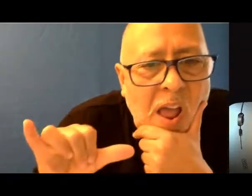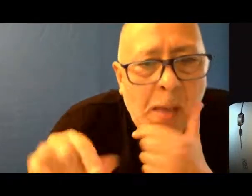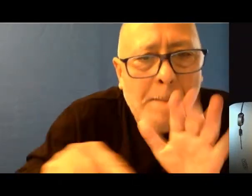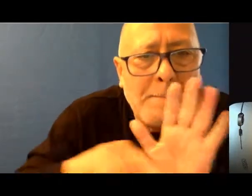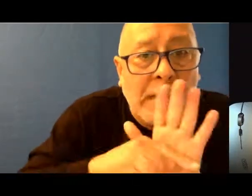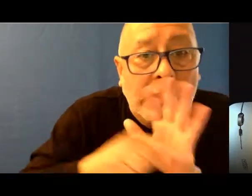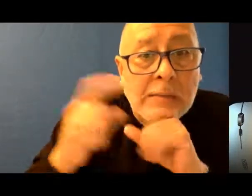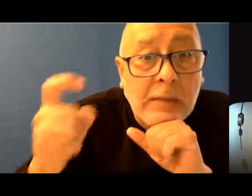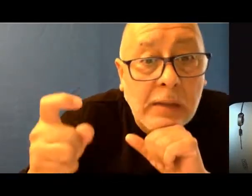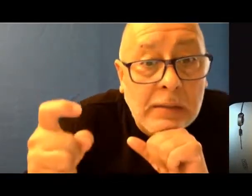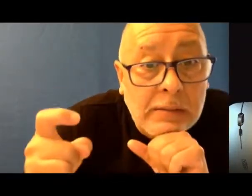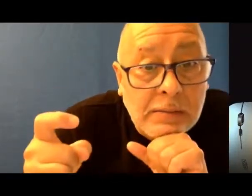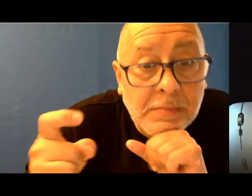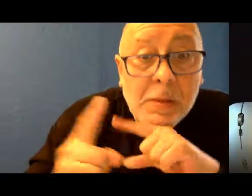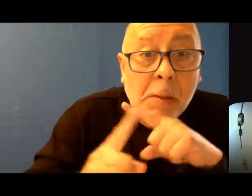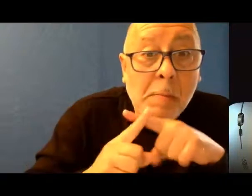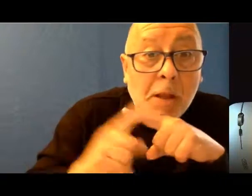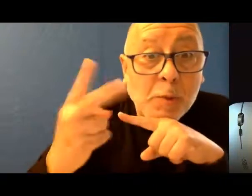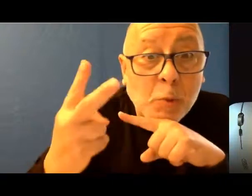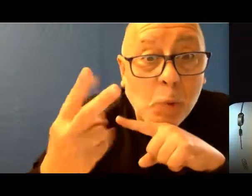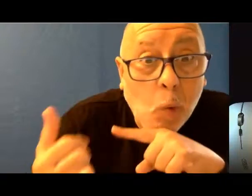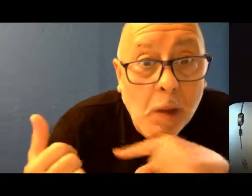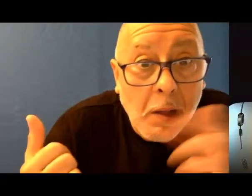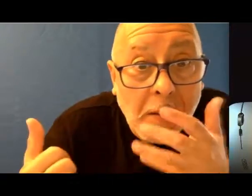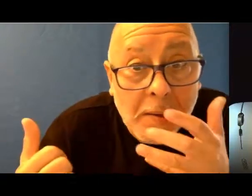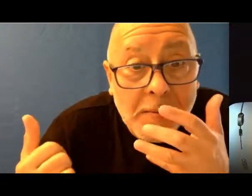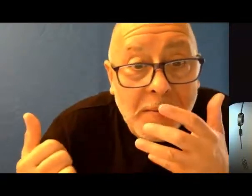x plus 2y